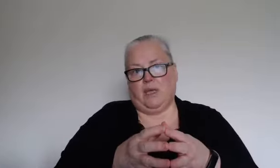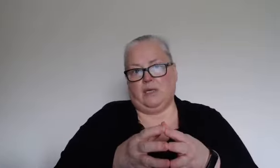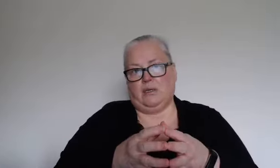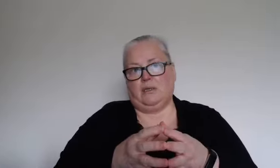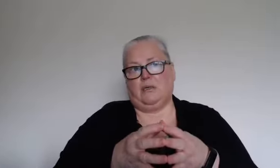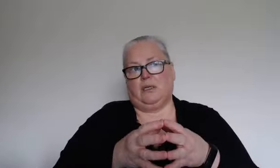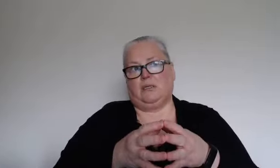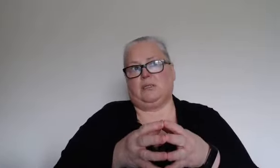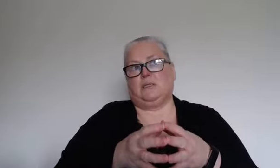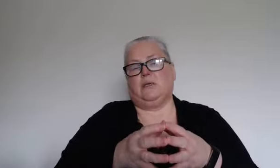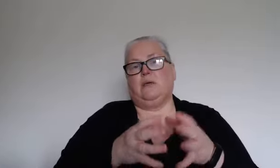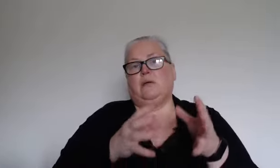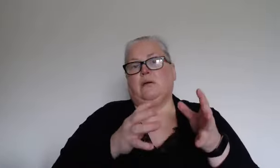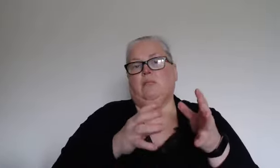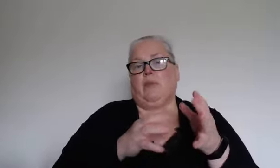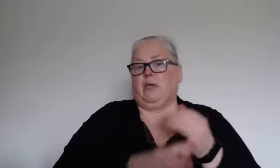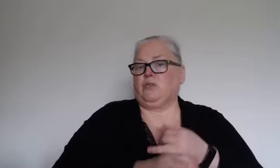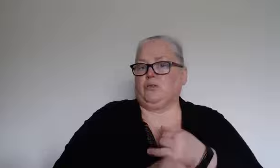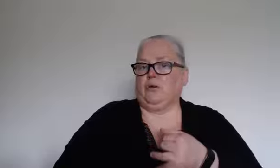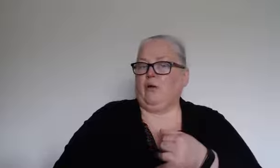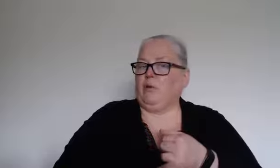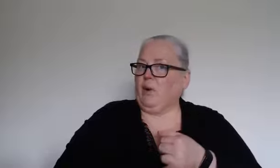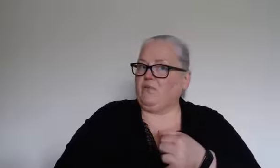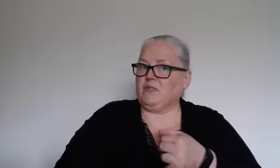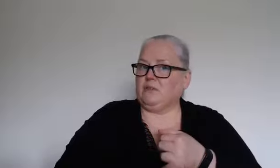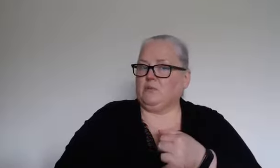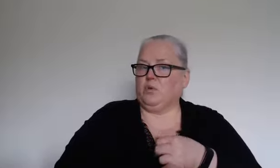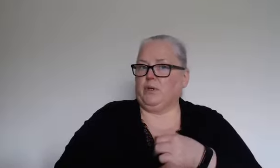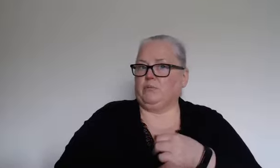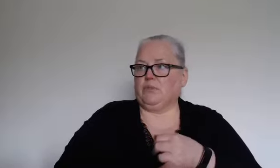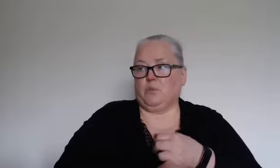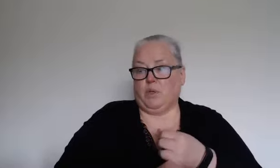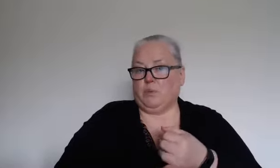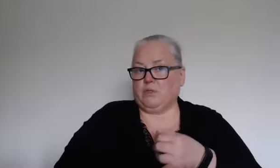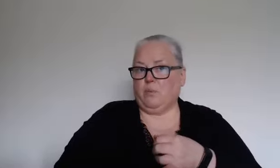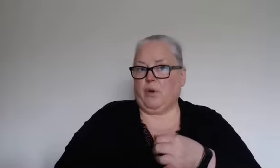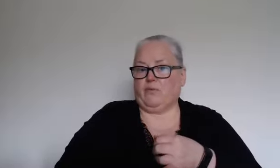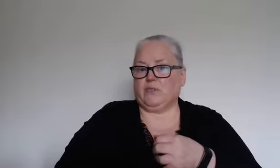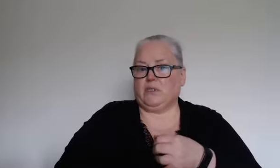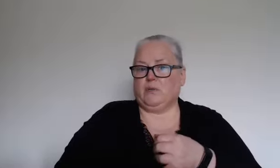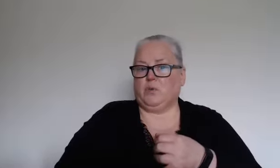make is making sure you're having breakfast in the morning. Some people skip breakfast in the morning.